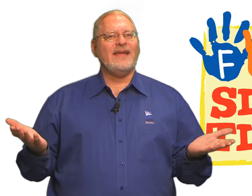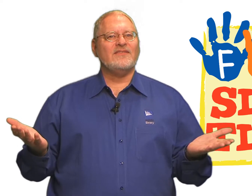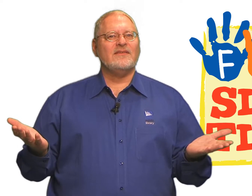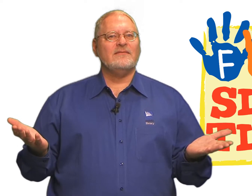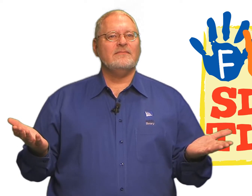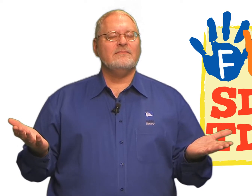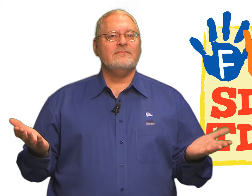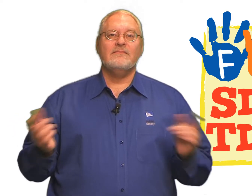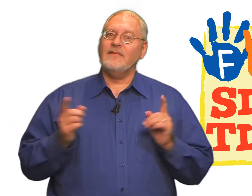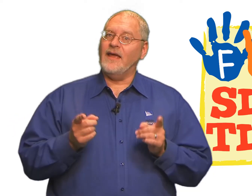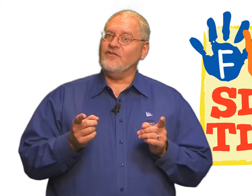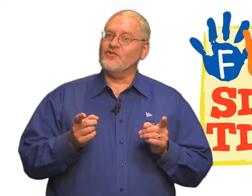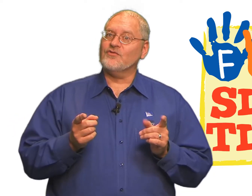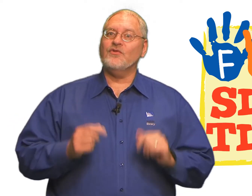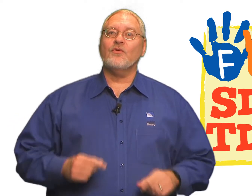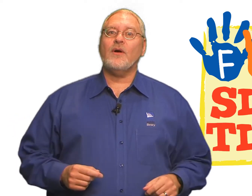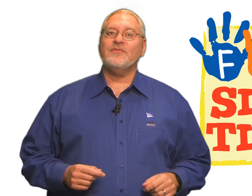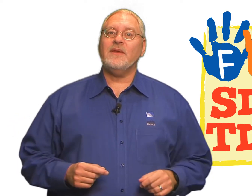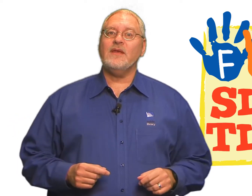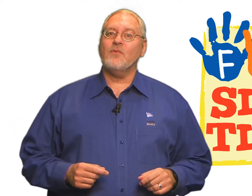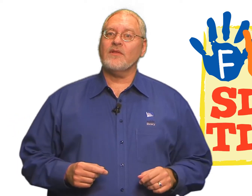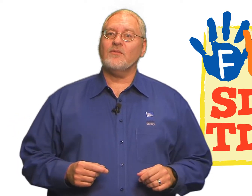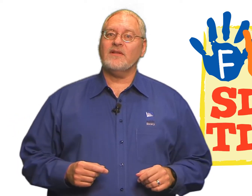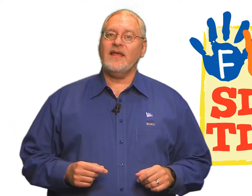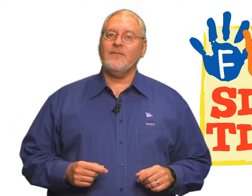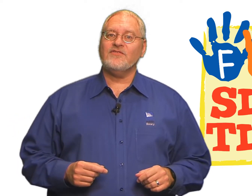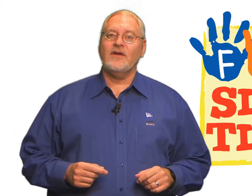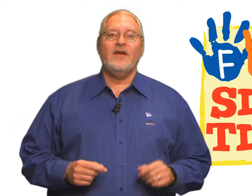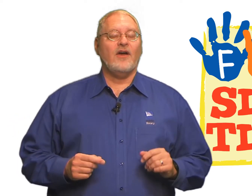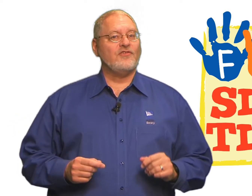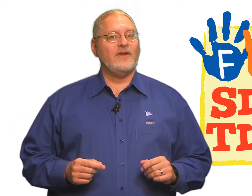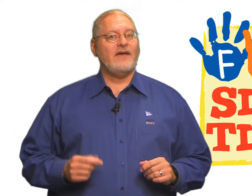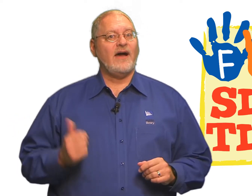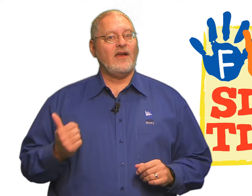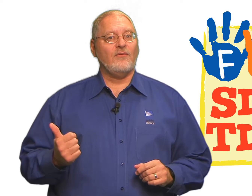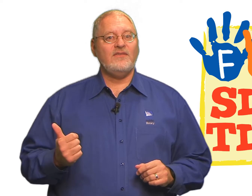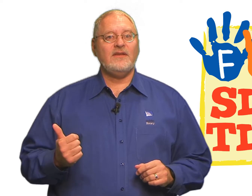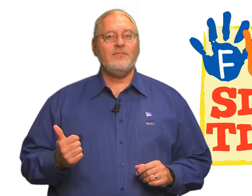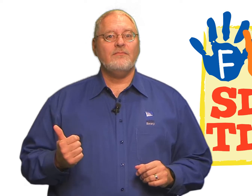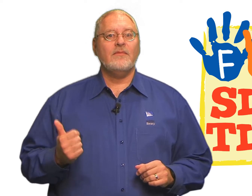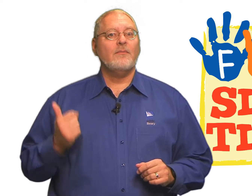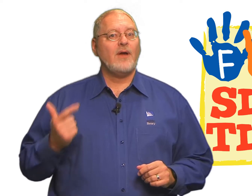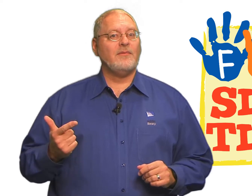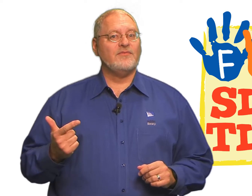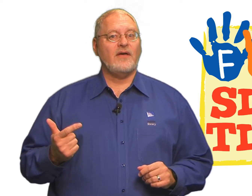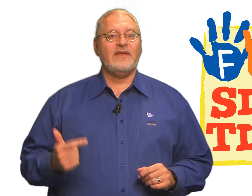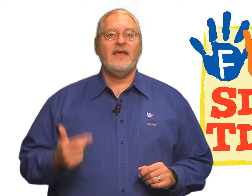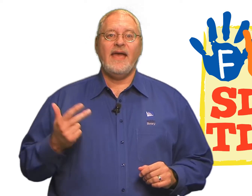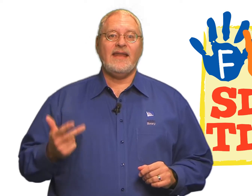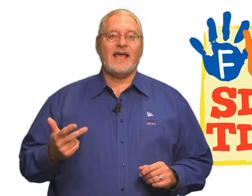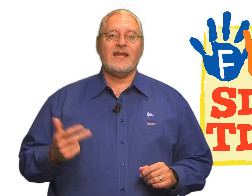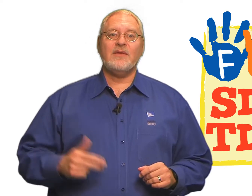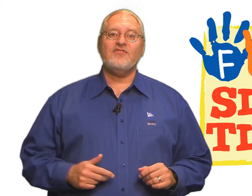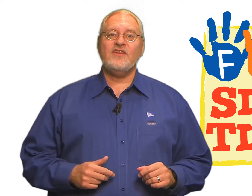hands. And children who grew up speaking more than one language are shown to have higher reasoning, problem solving, and academic